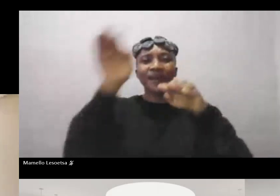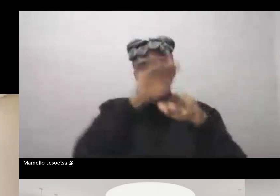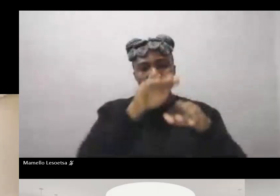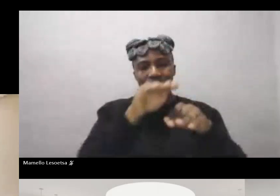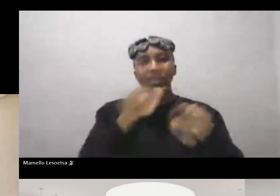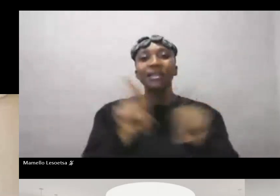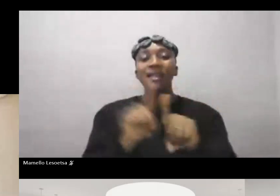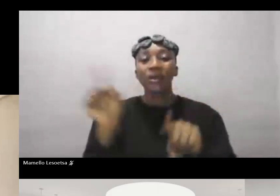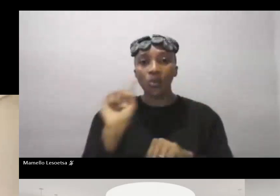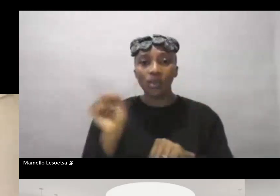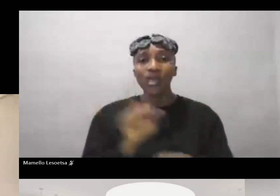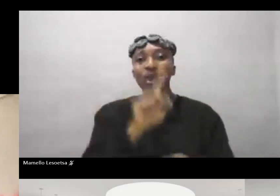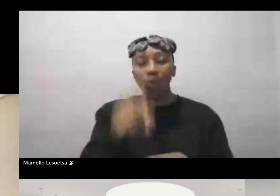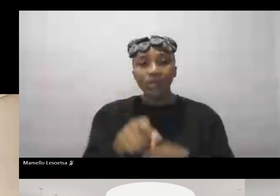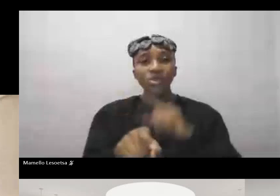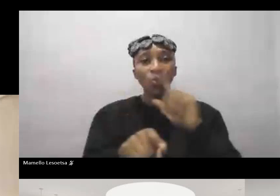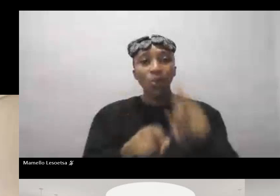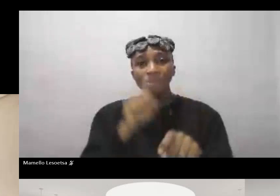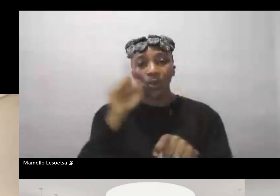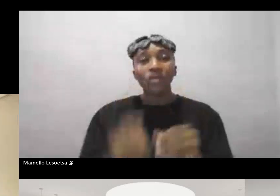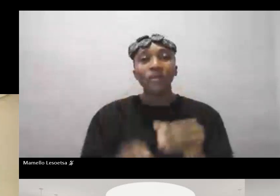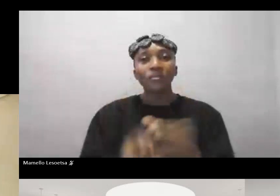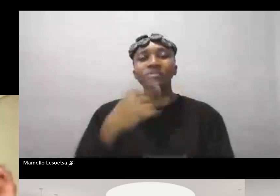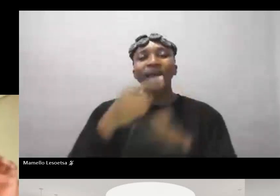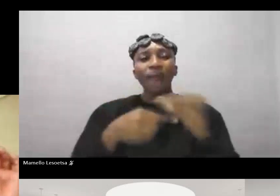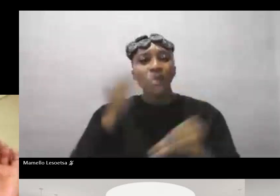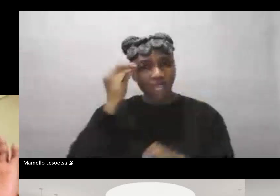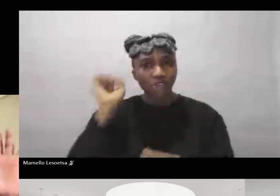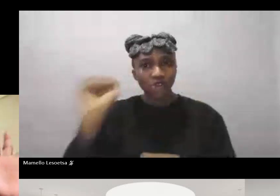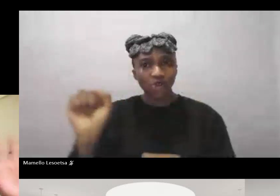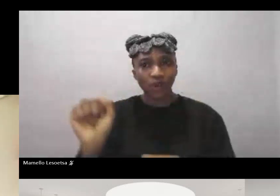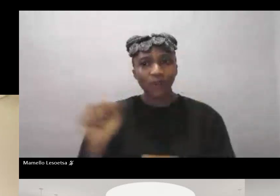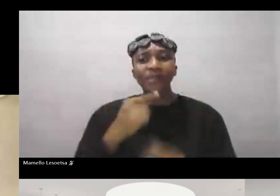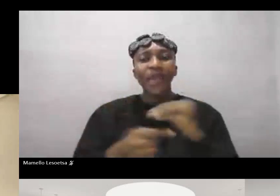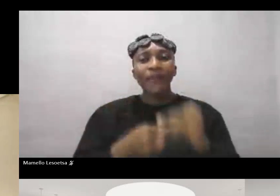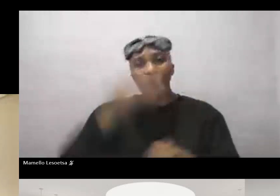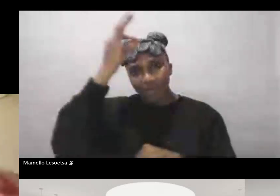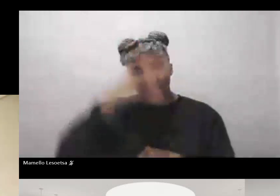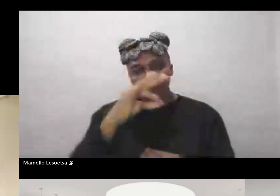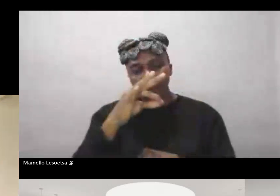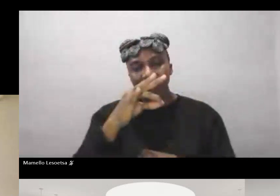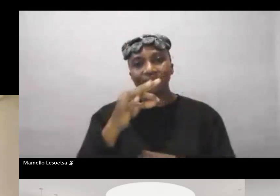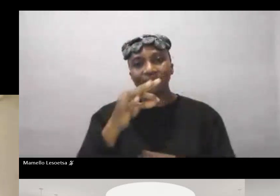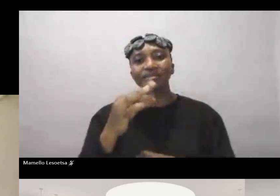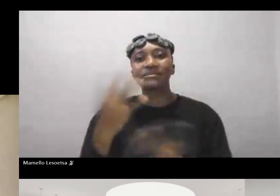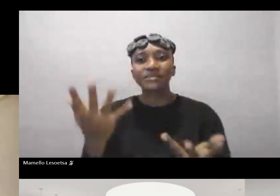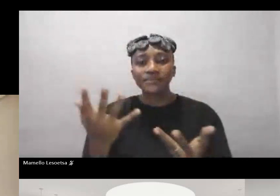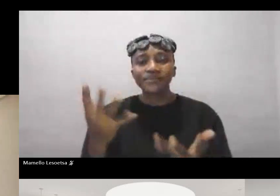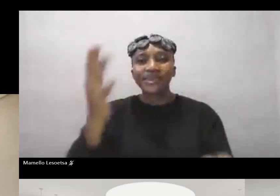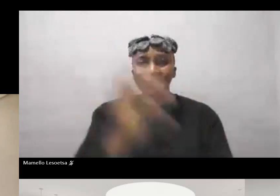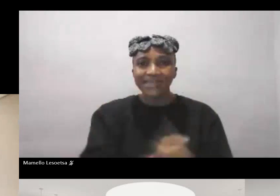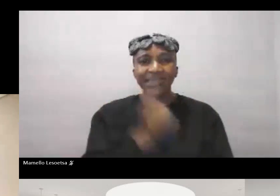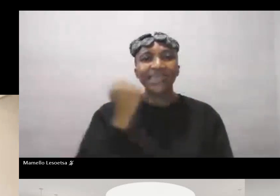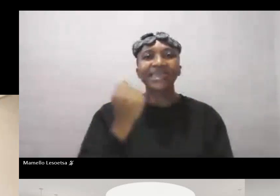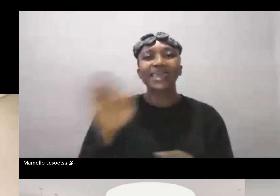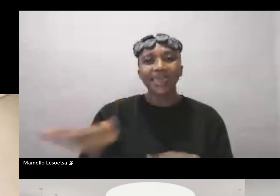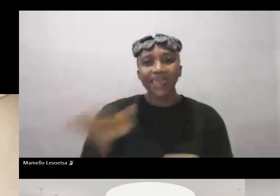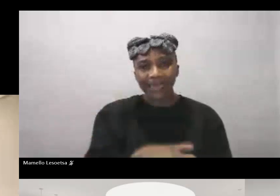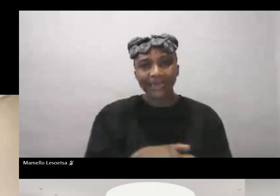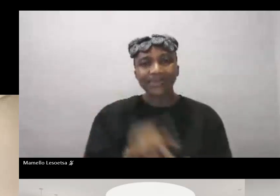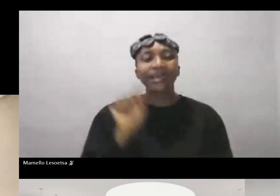the questions you posed about your issue, about government coming, taking the kids, and that's a